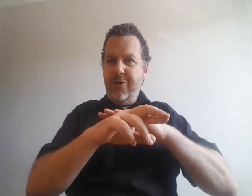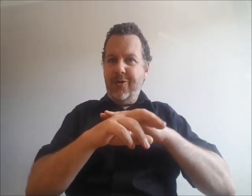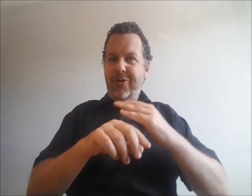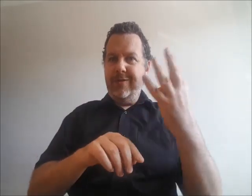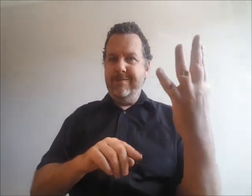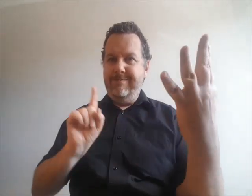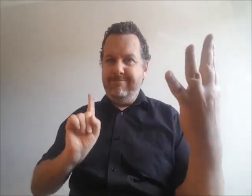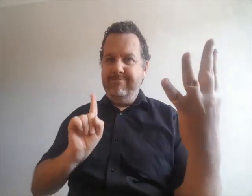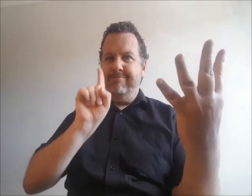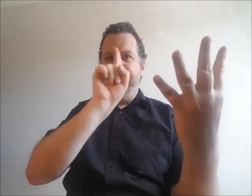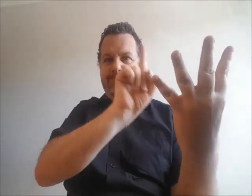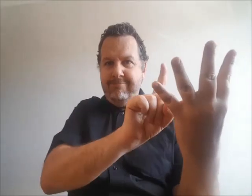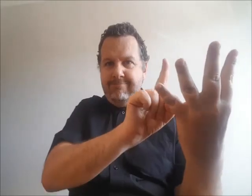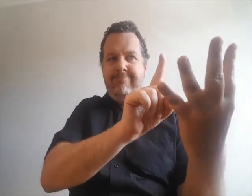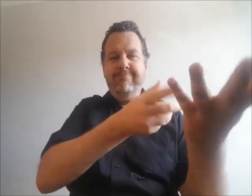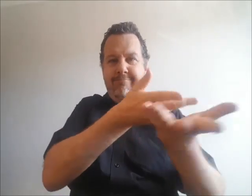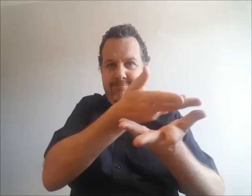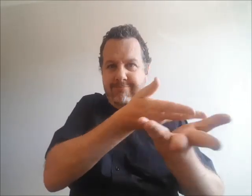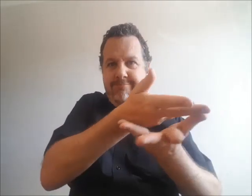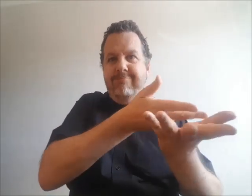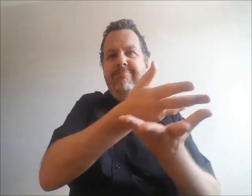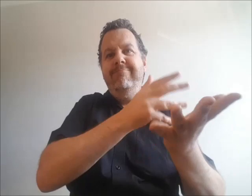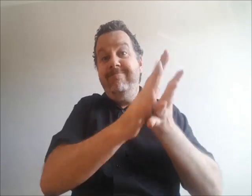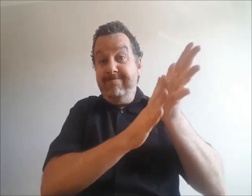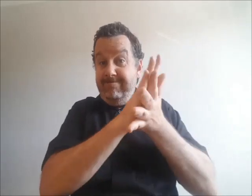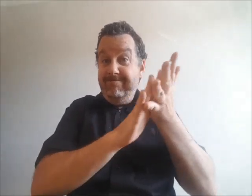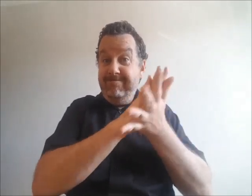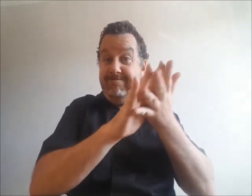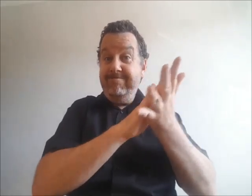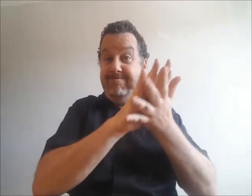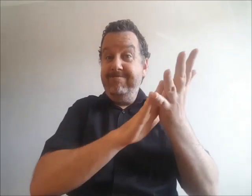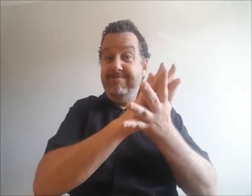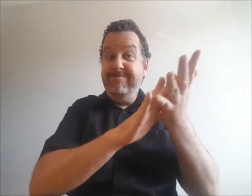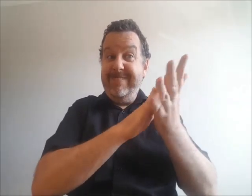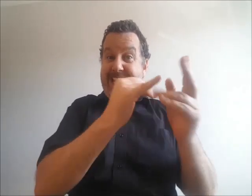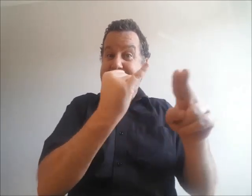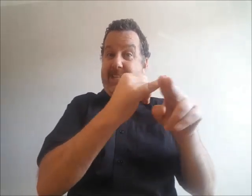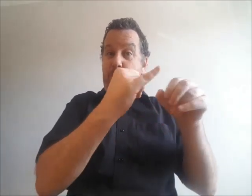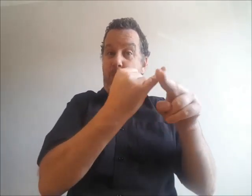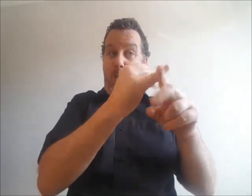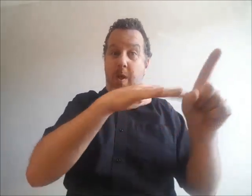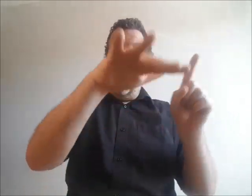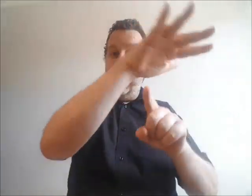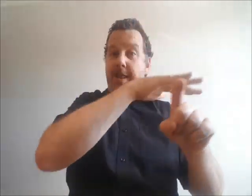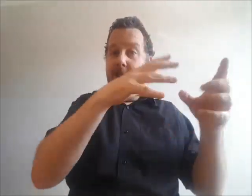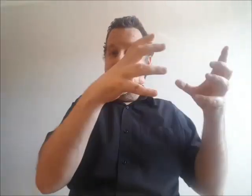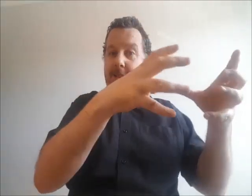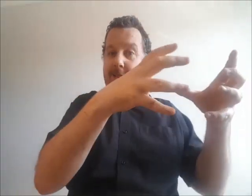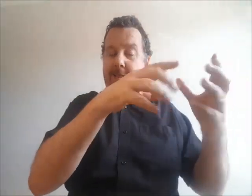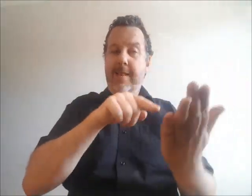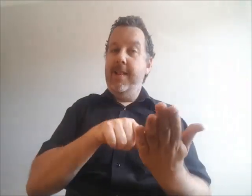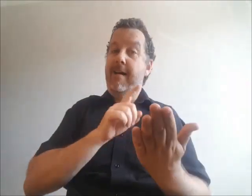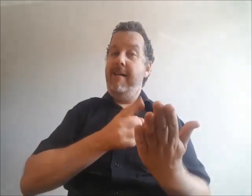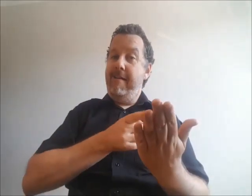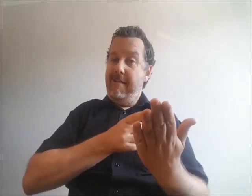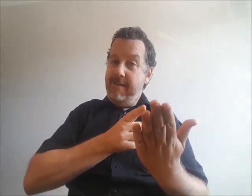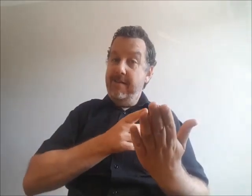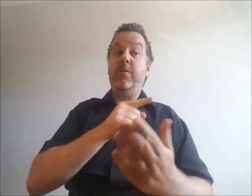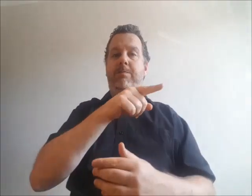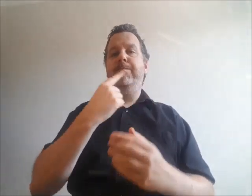as having their own teacher in the convent. This teacher was full-time working with them within the school. And